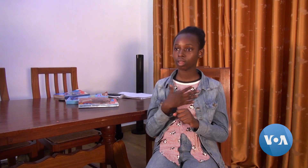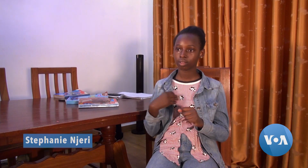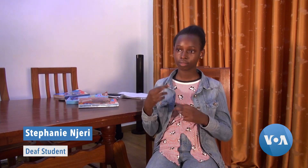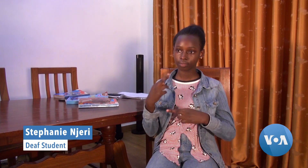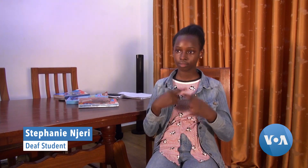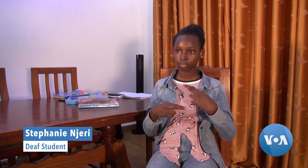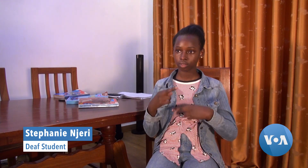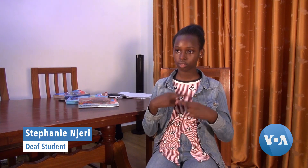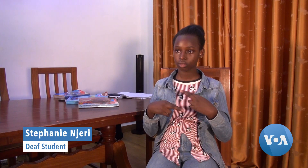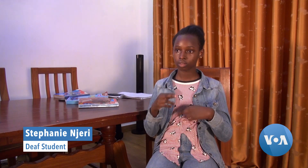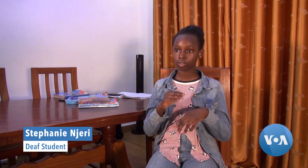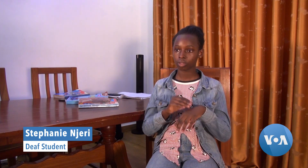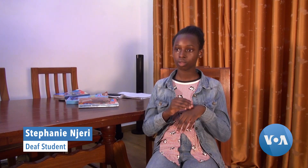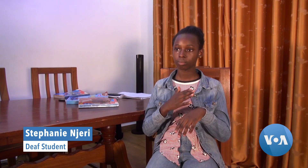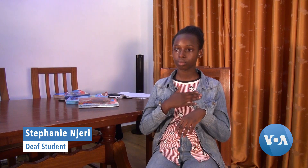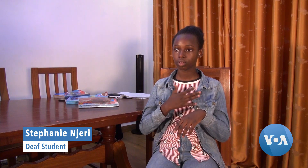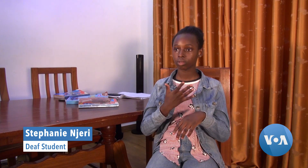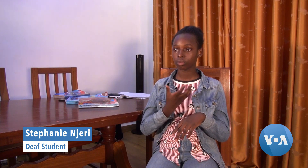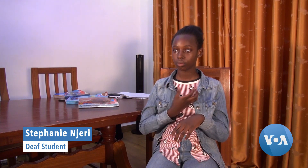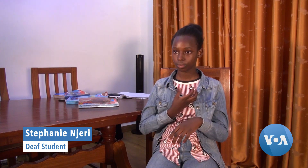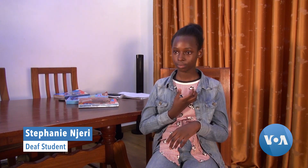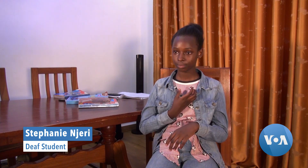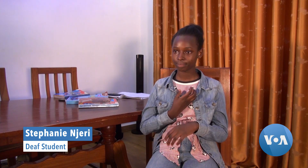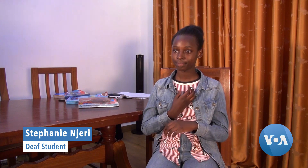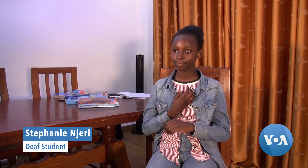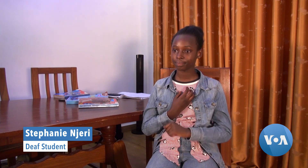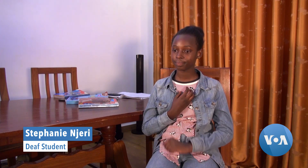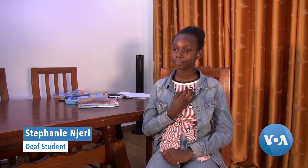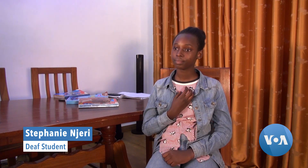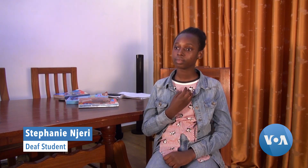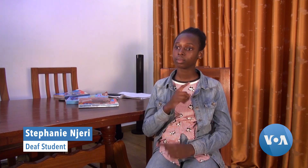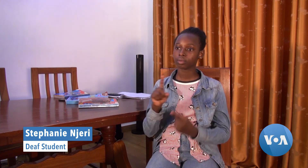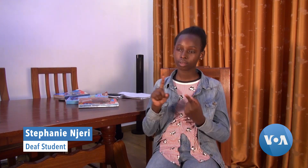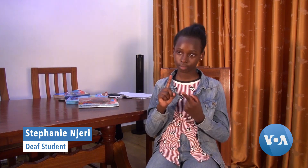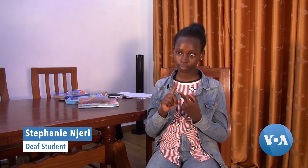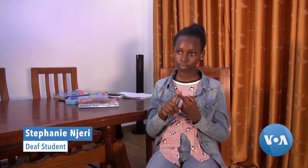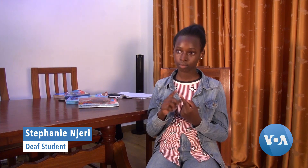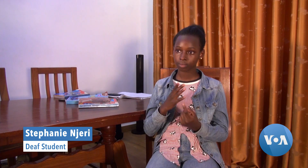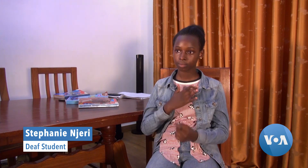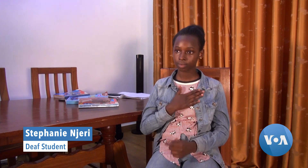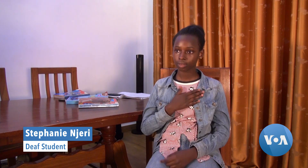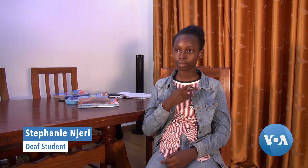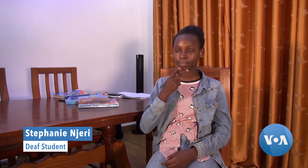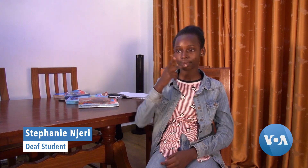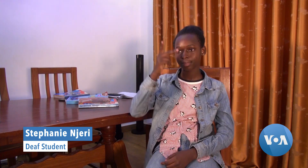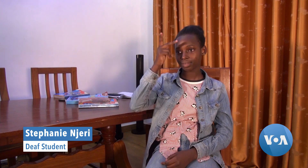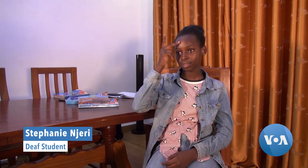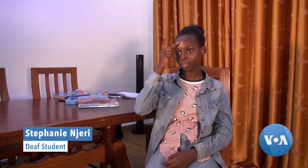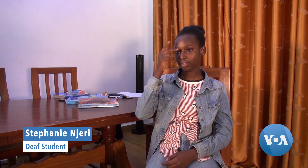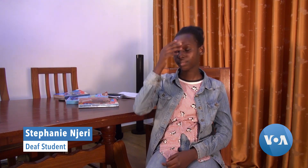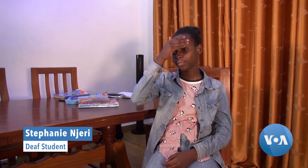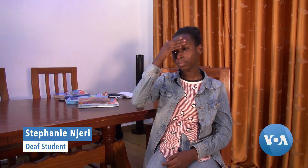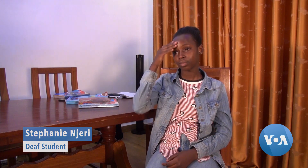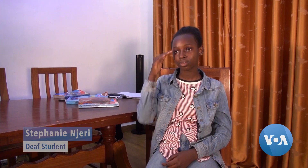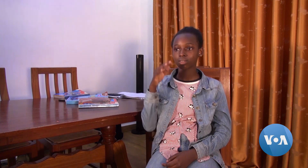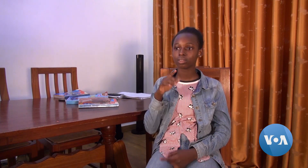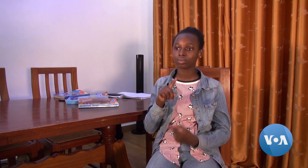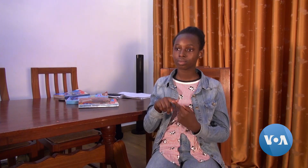easy for me when I am doing my homework and revision on my own. When my parents forget